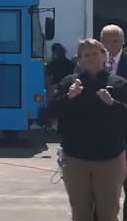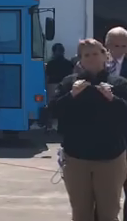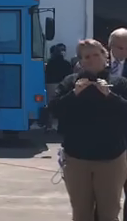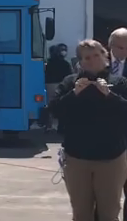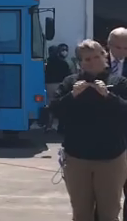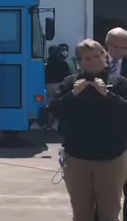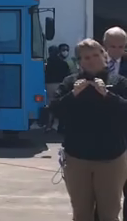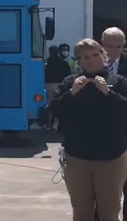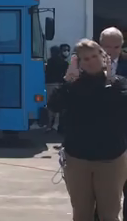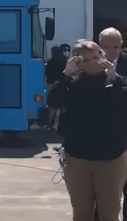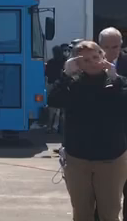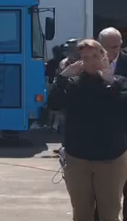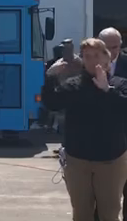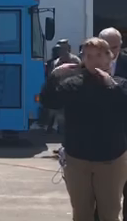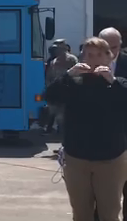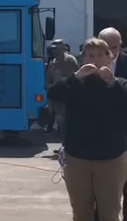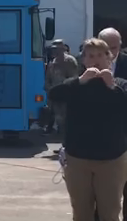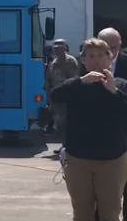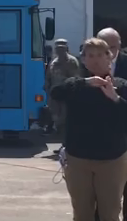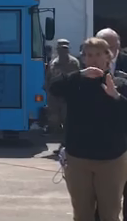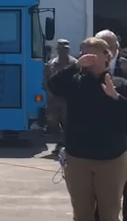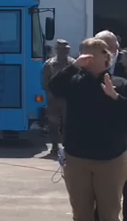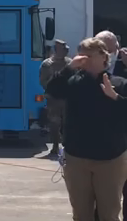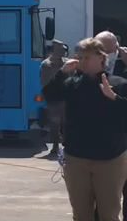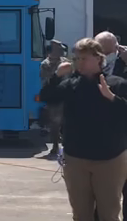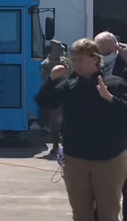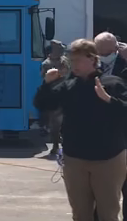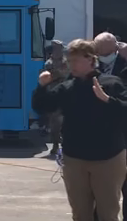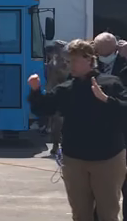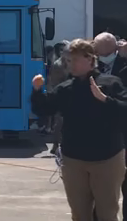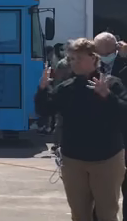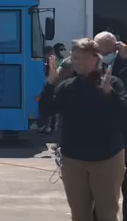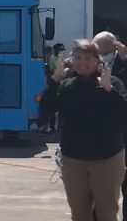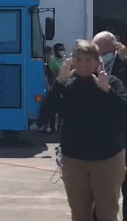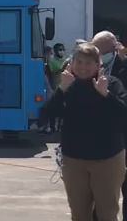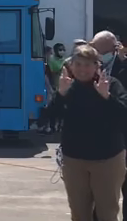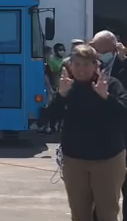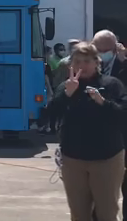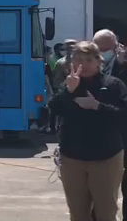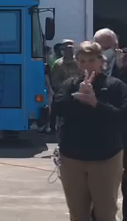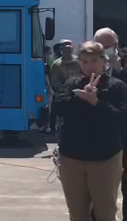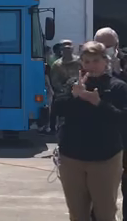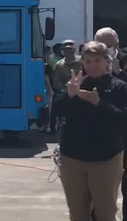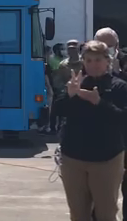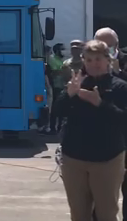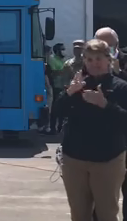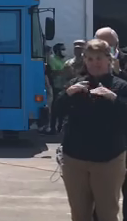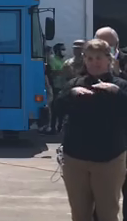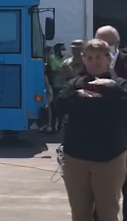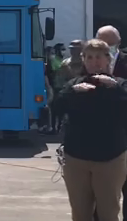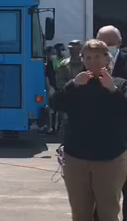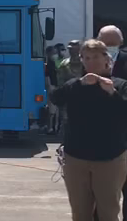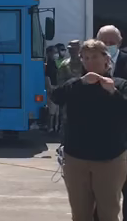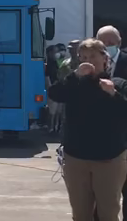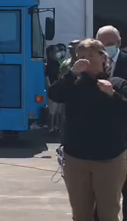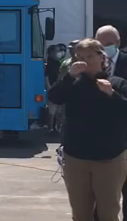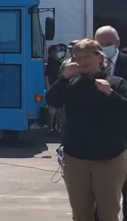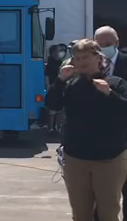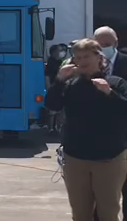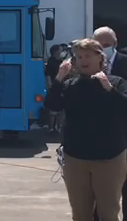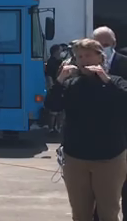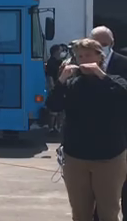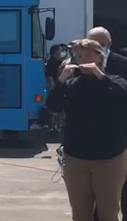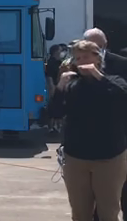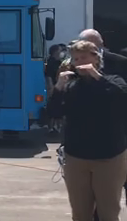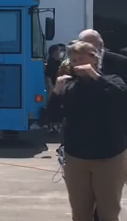been below 6 or 6.18, and it's continued to trend good. So we appreciate that. If you look at the number